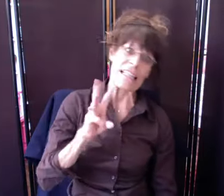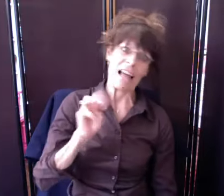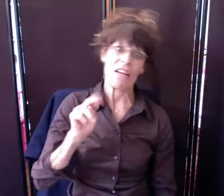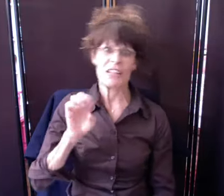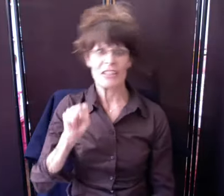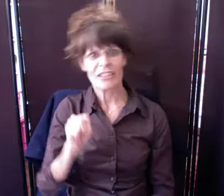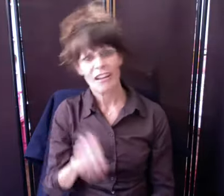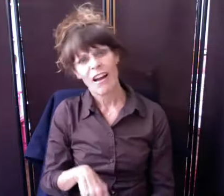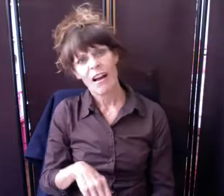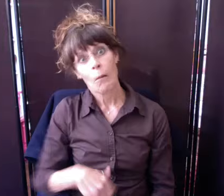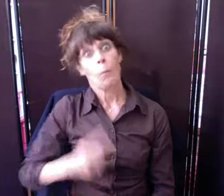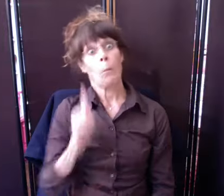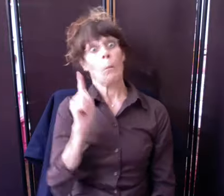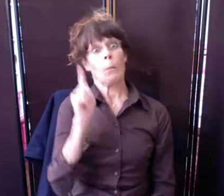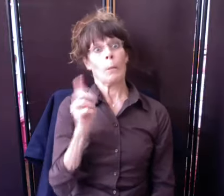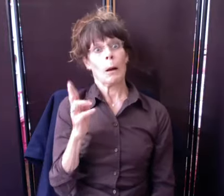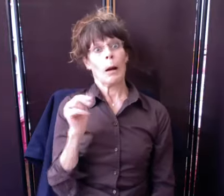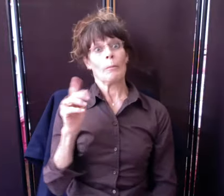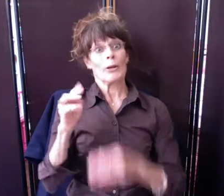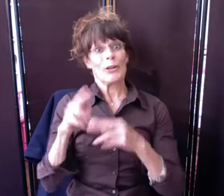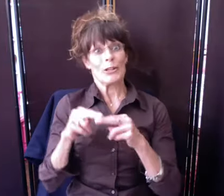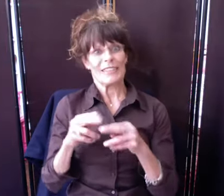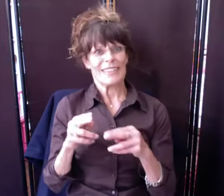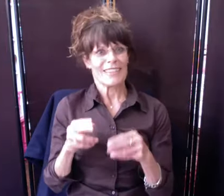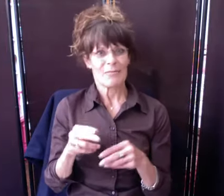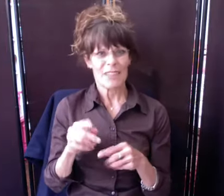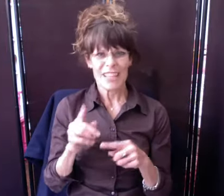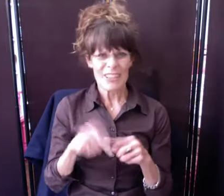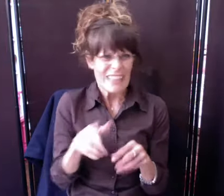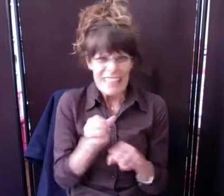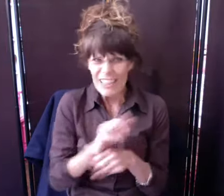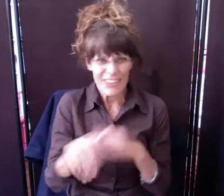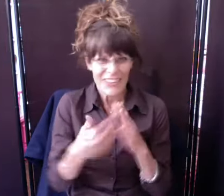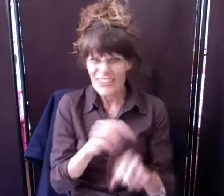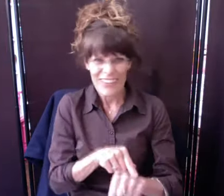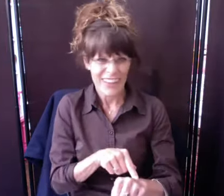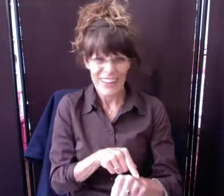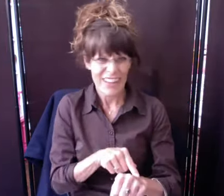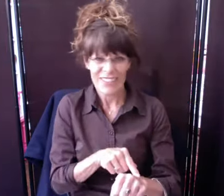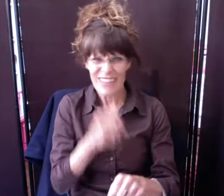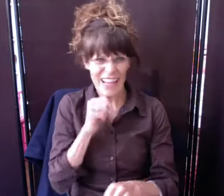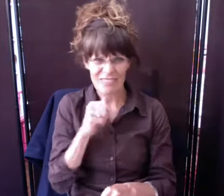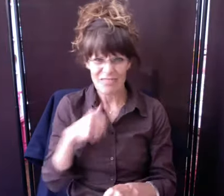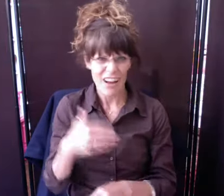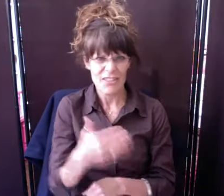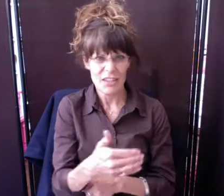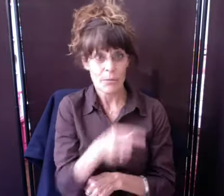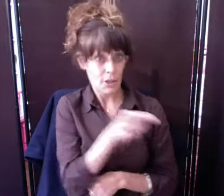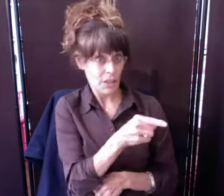them all. And I obviously couldn't get them all the time. I couldn't get them often. I mean, she was my source, so